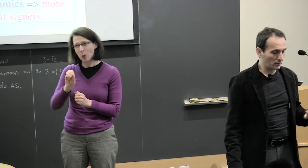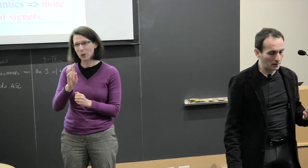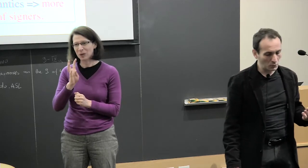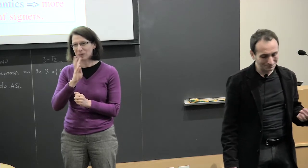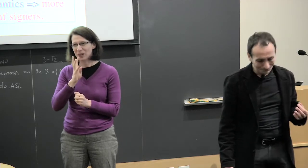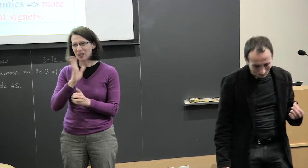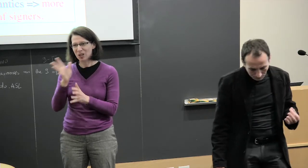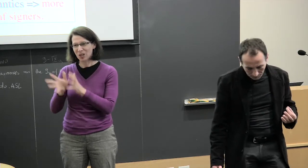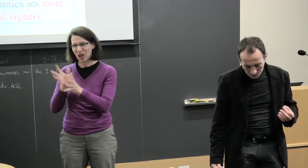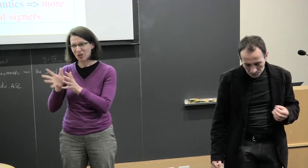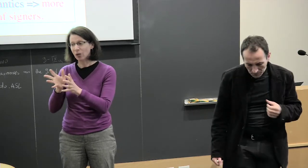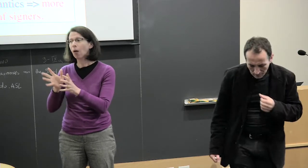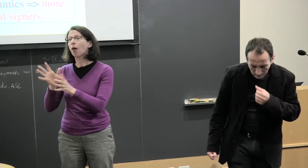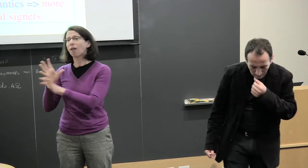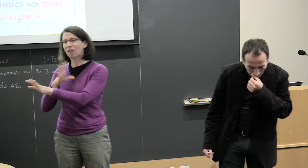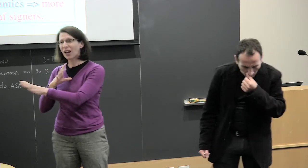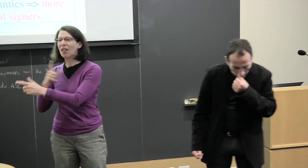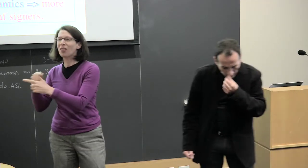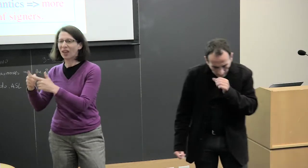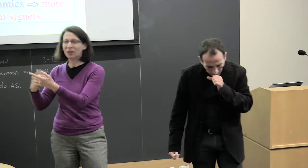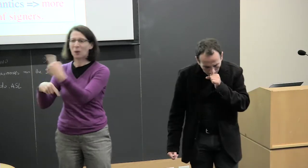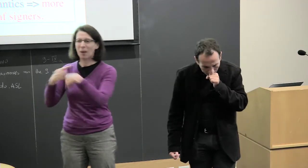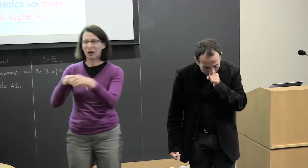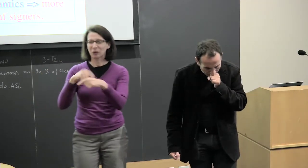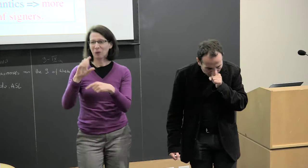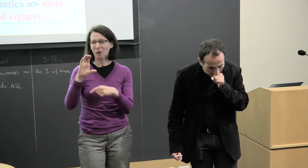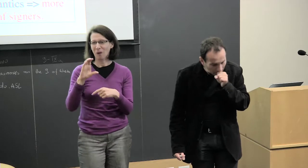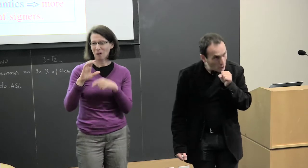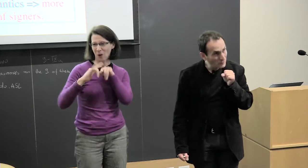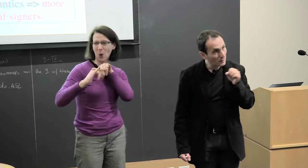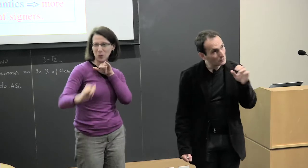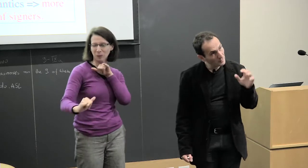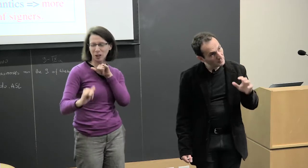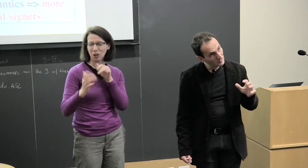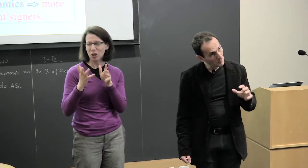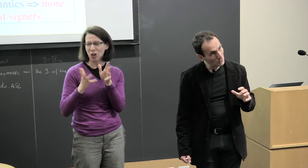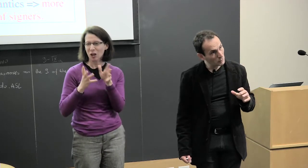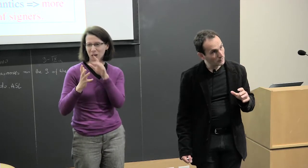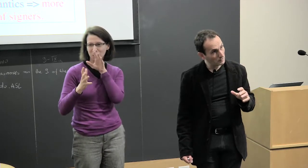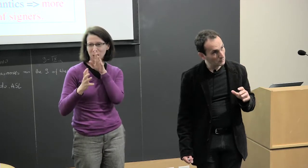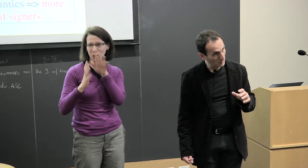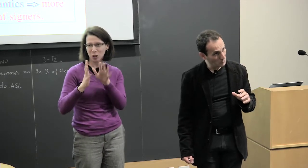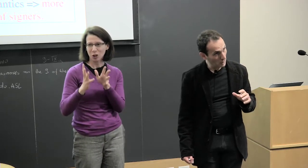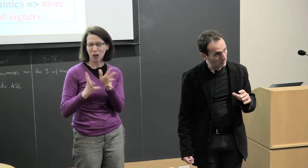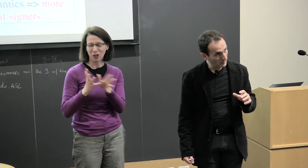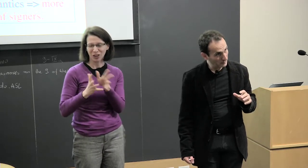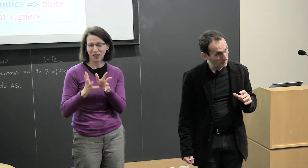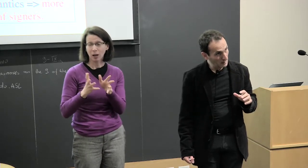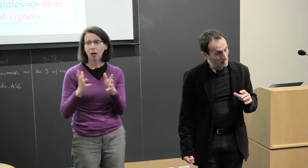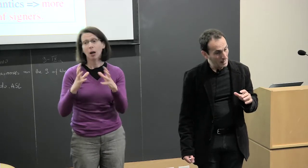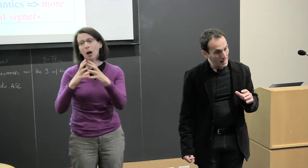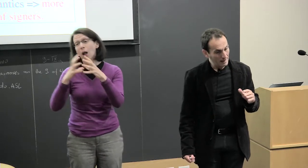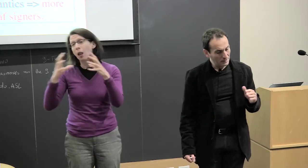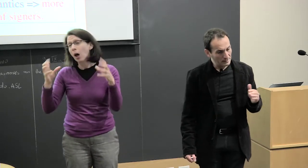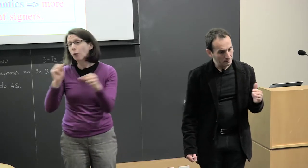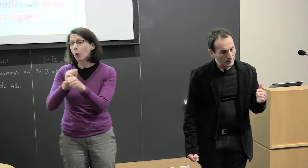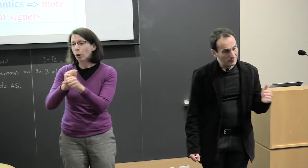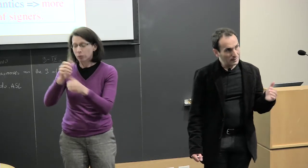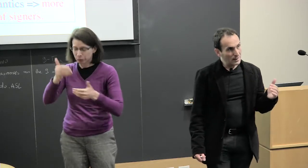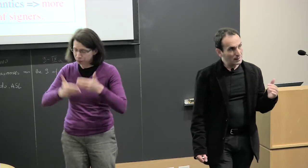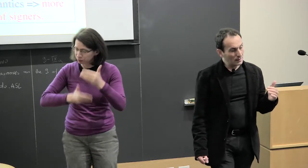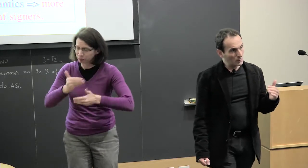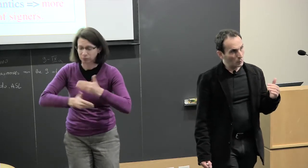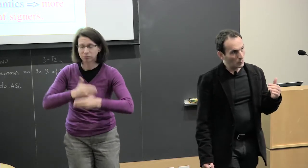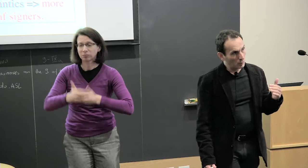pro-speech gestures. Now, it turns out, so this is very much work in progress,